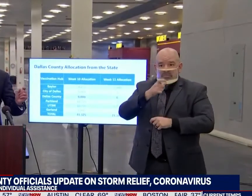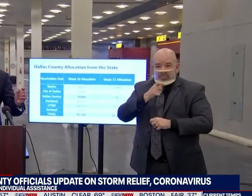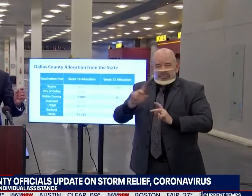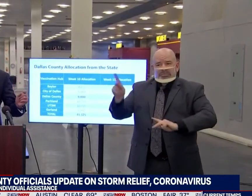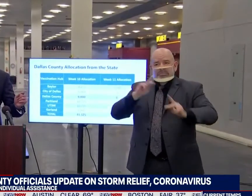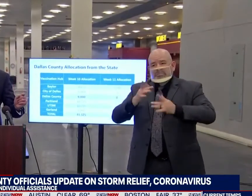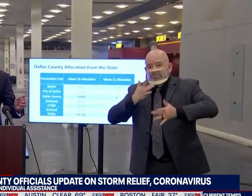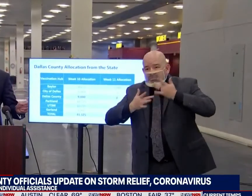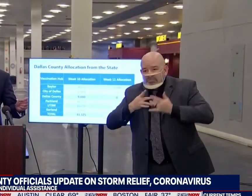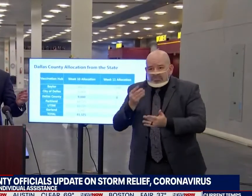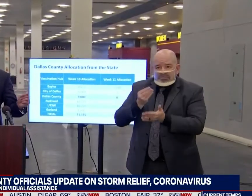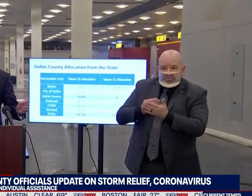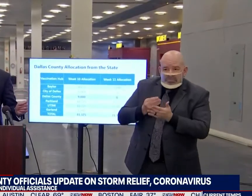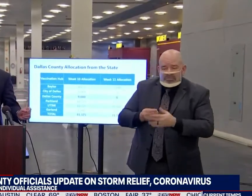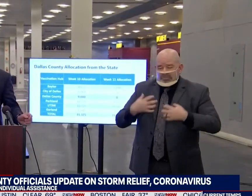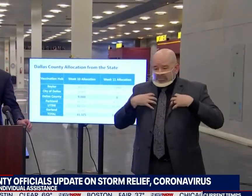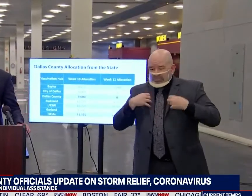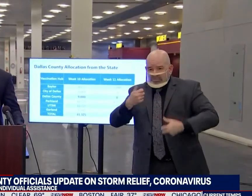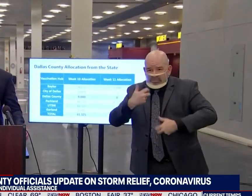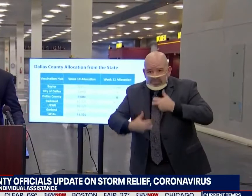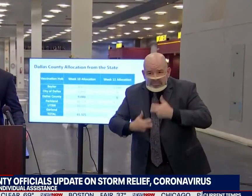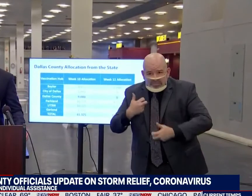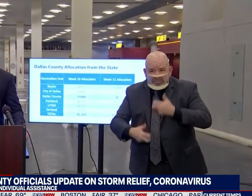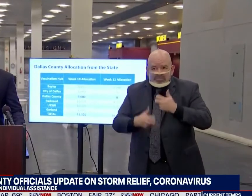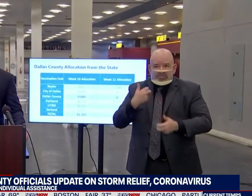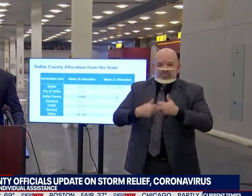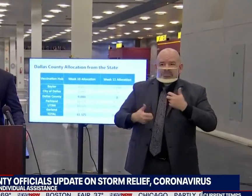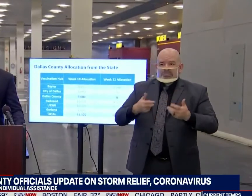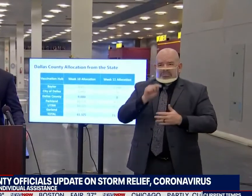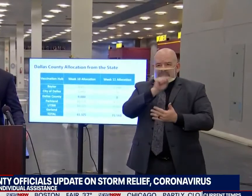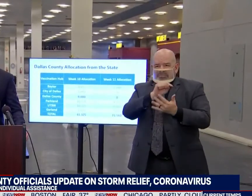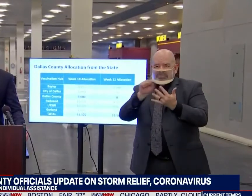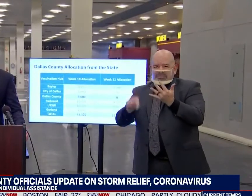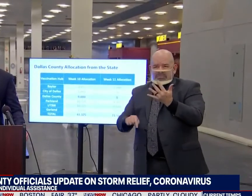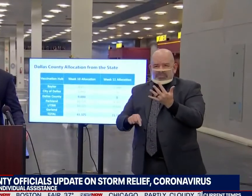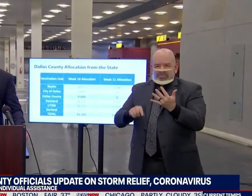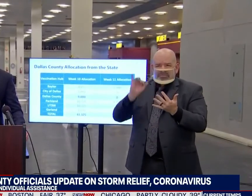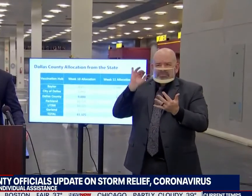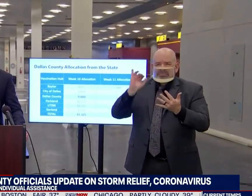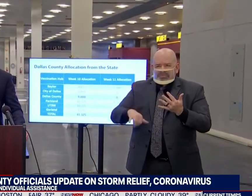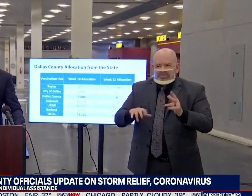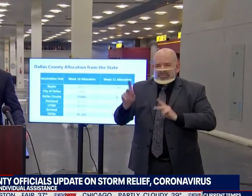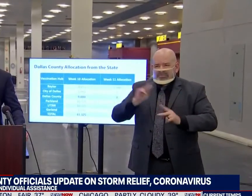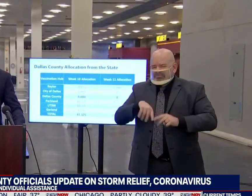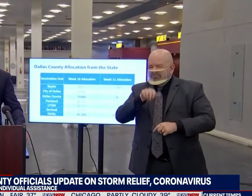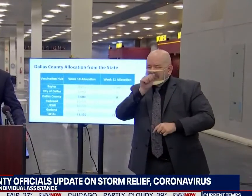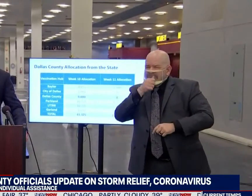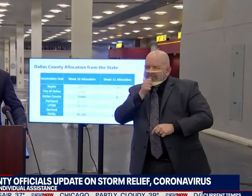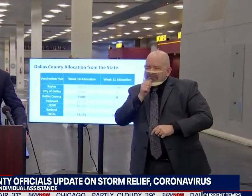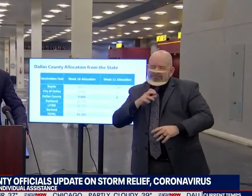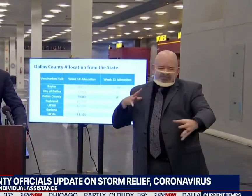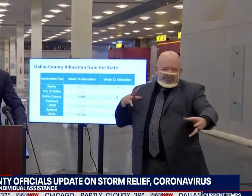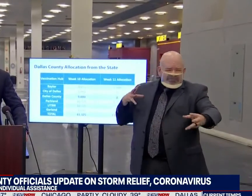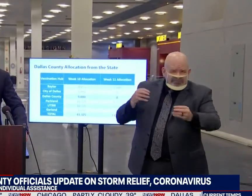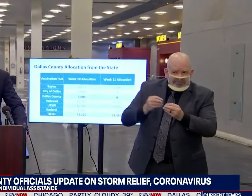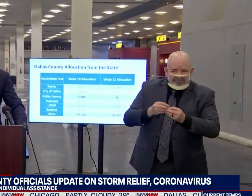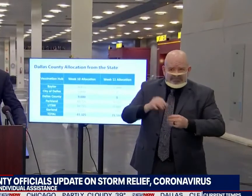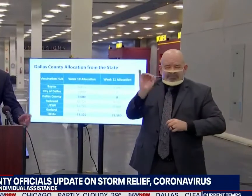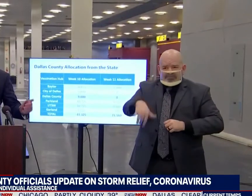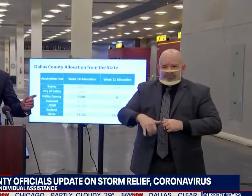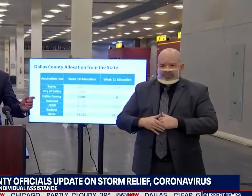our current aotment meant that thousands of people would who would have been waiting to get a vaccine would soon hear good